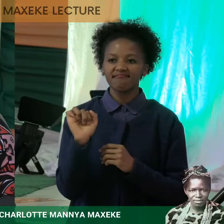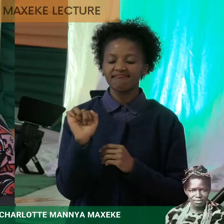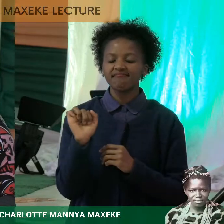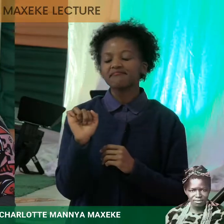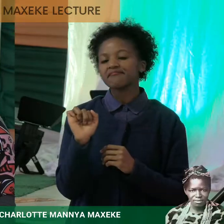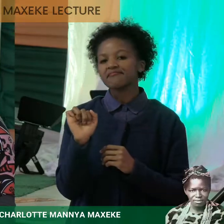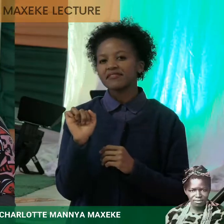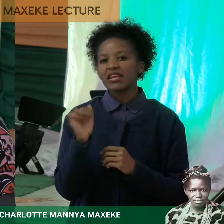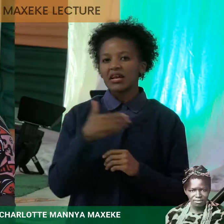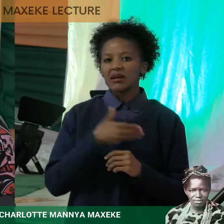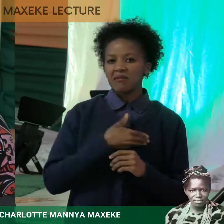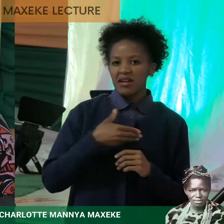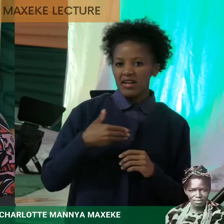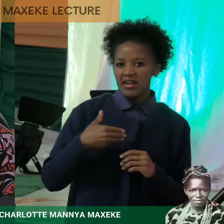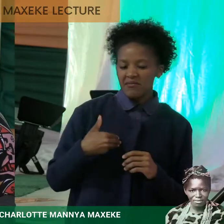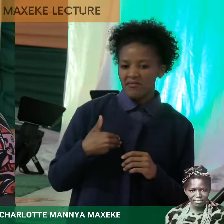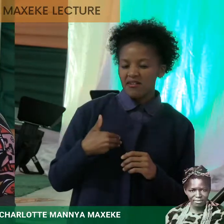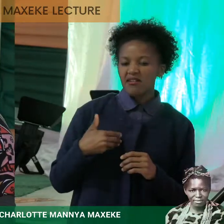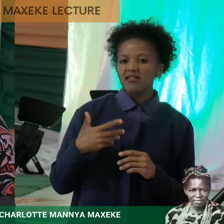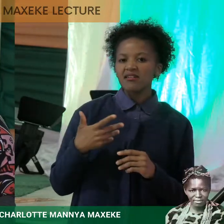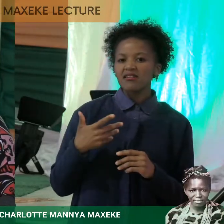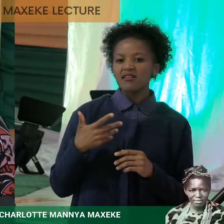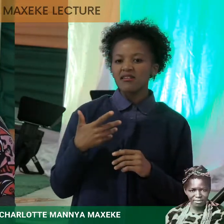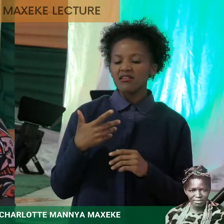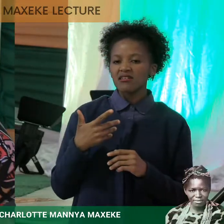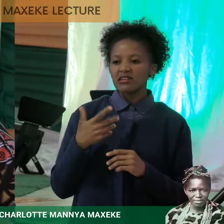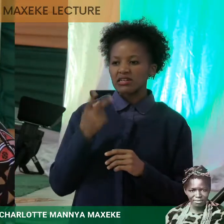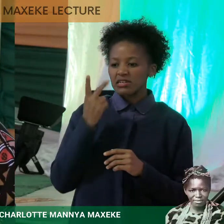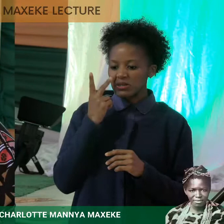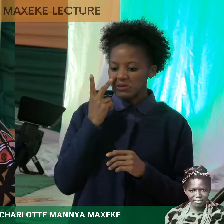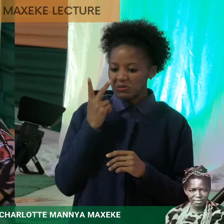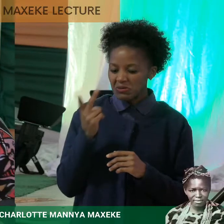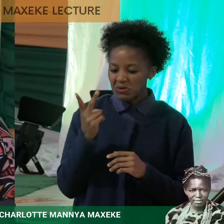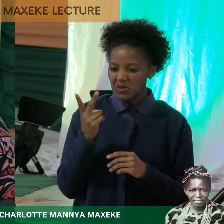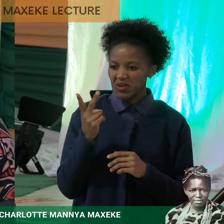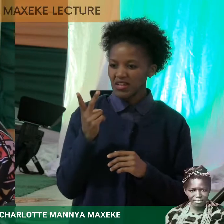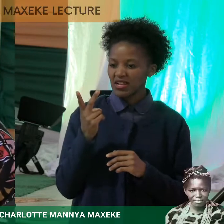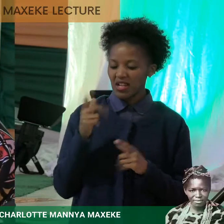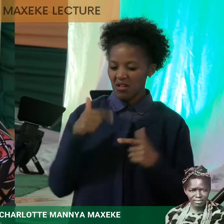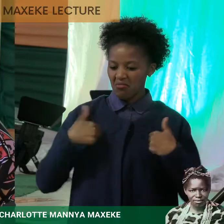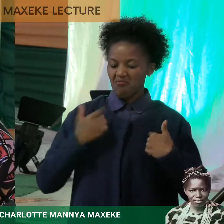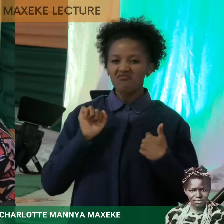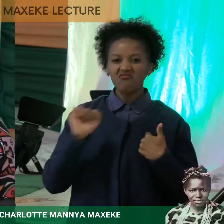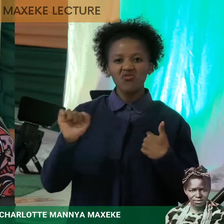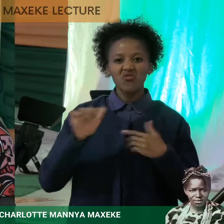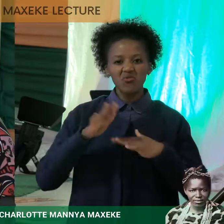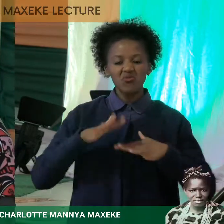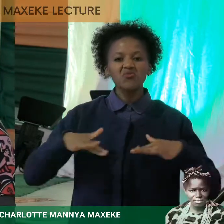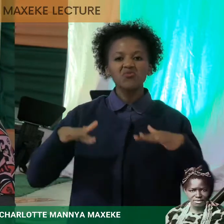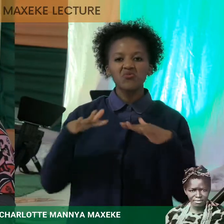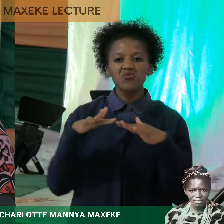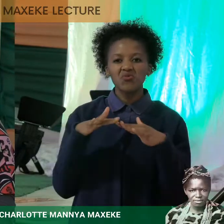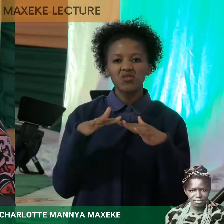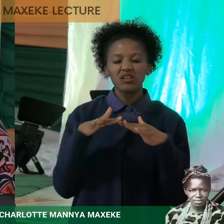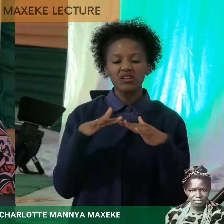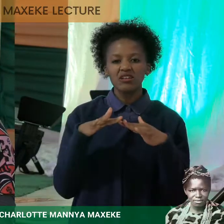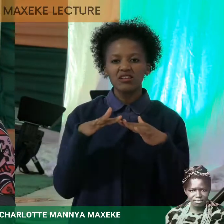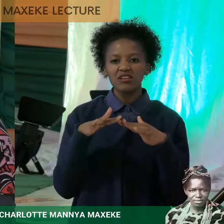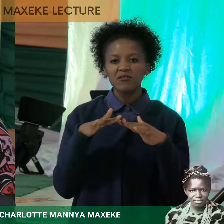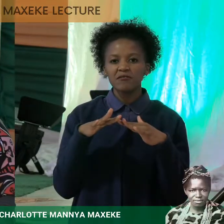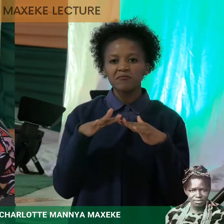ubumama nobuzala obusibona kwintlanhlo zonke zobomi bakhe okubonakaliswa